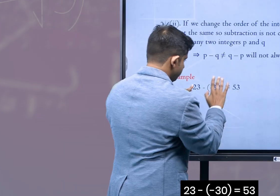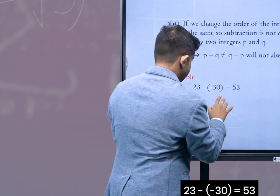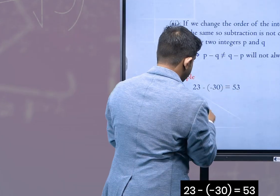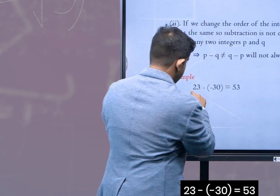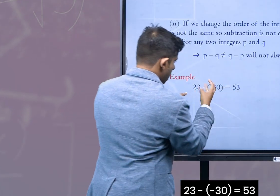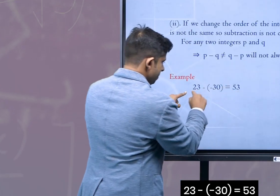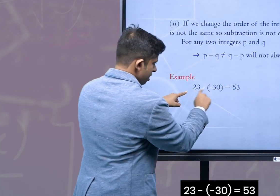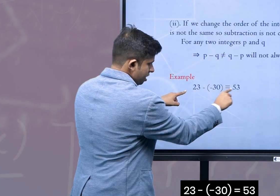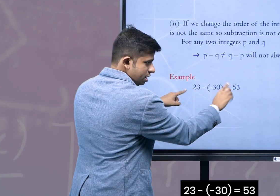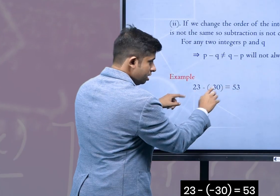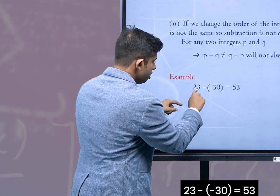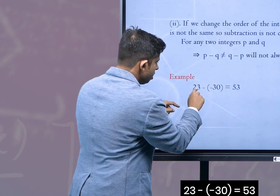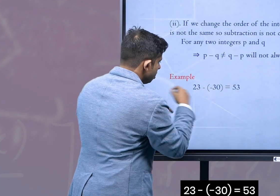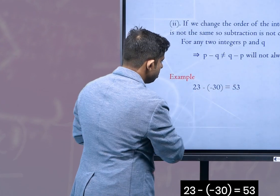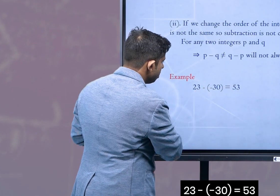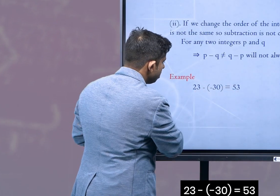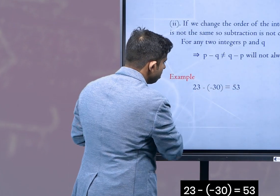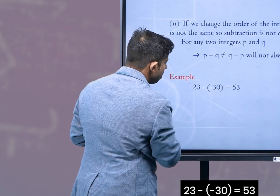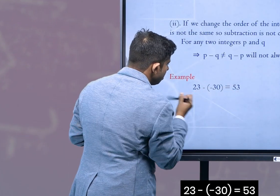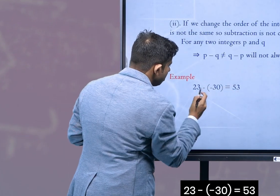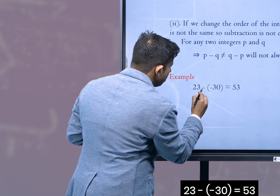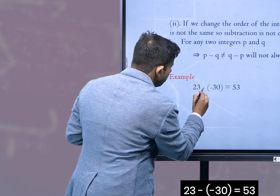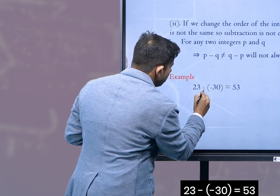23 minus of minus 30 is equal to 53.